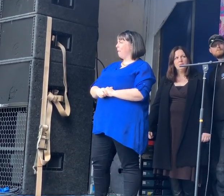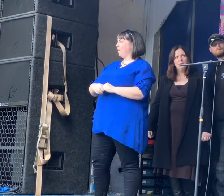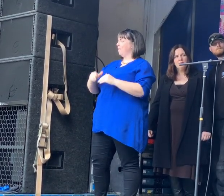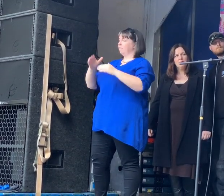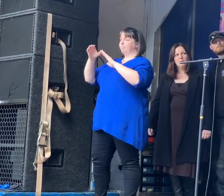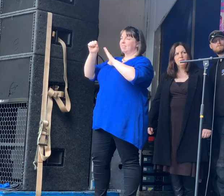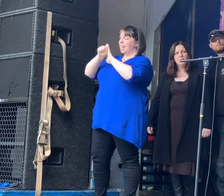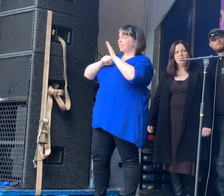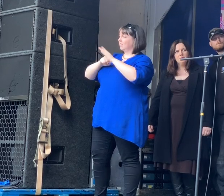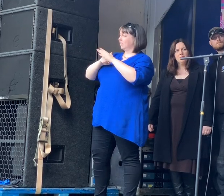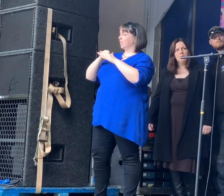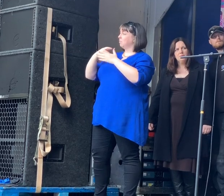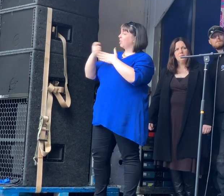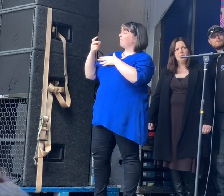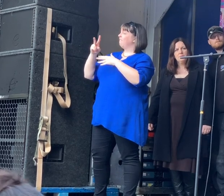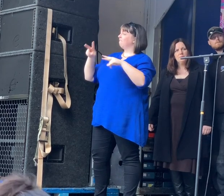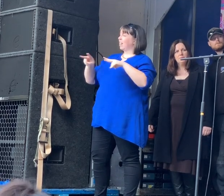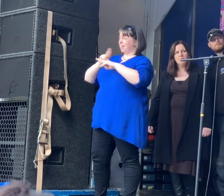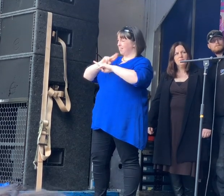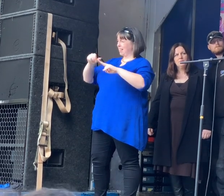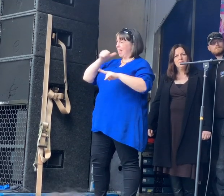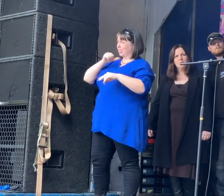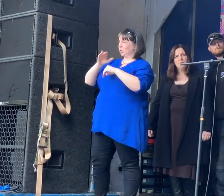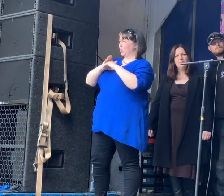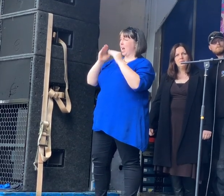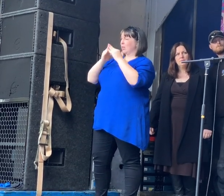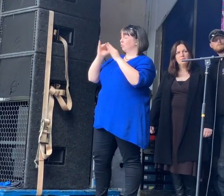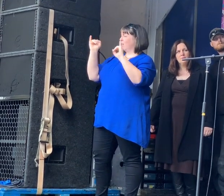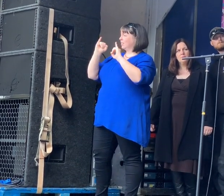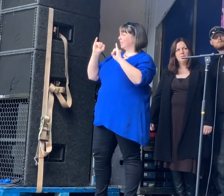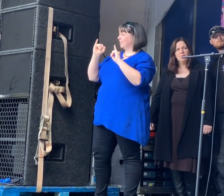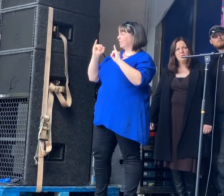State-sponsored violence is not the solution to the housing crisis.